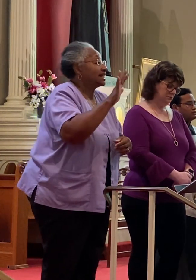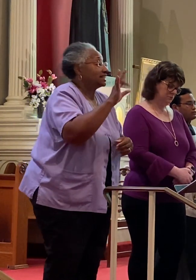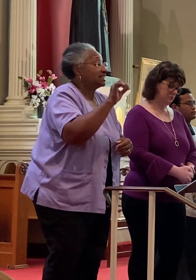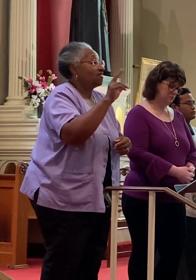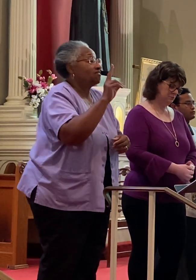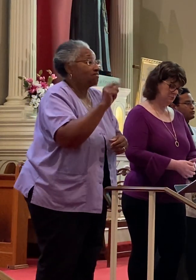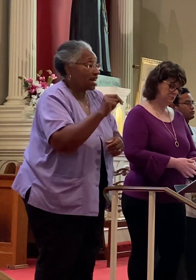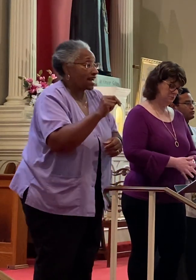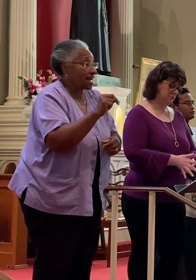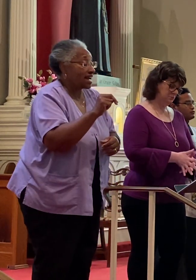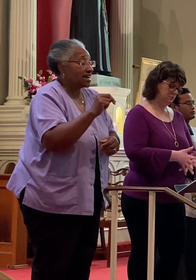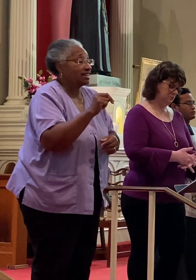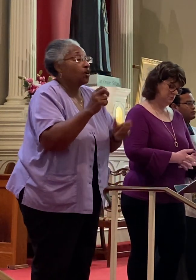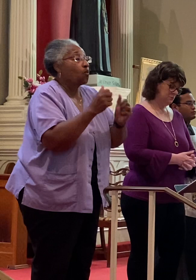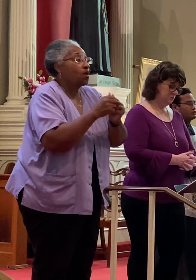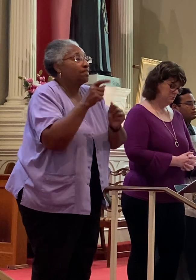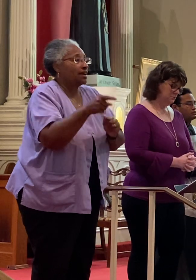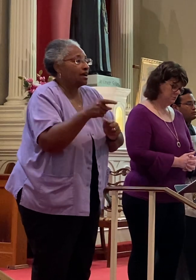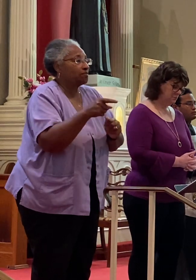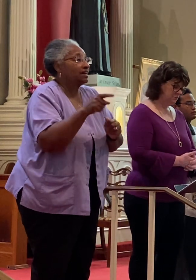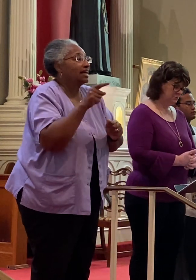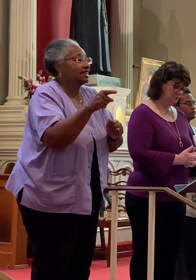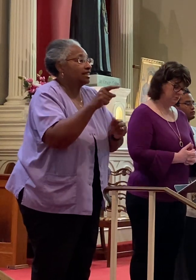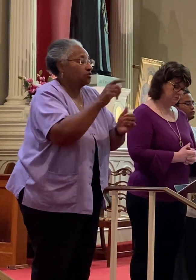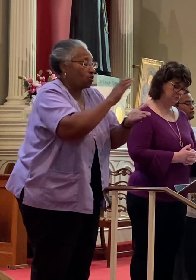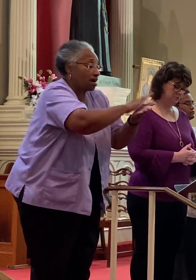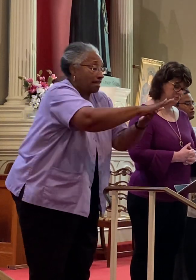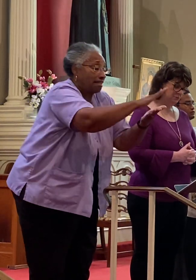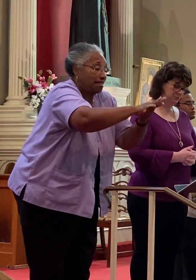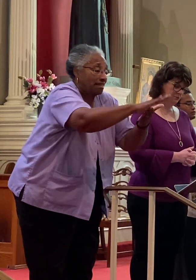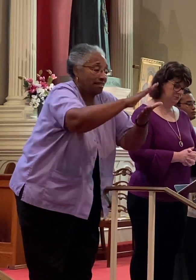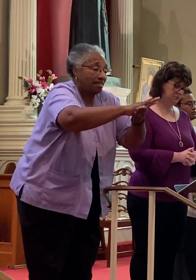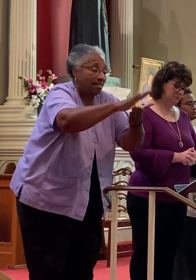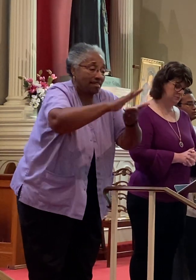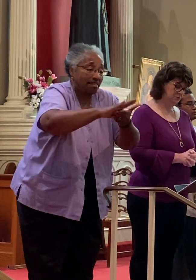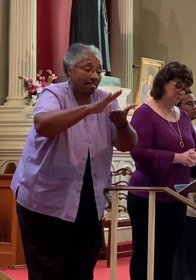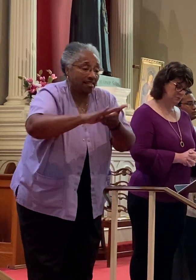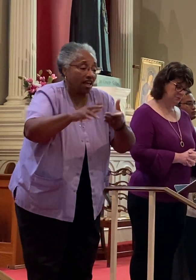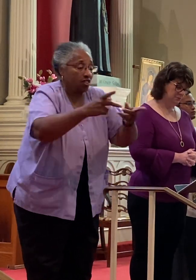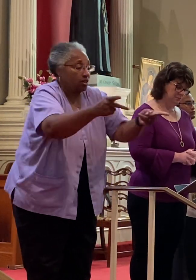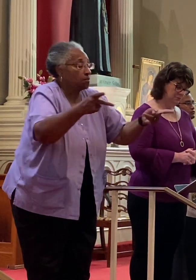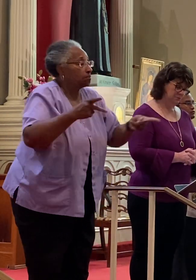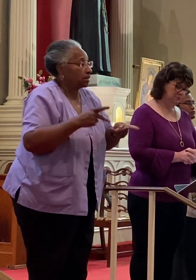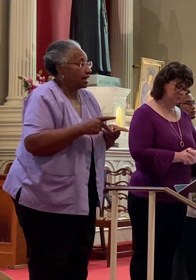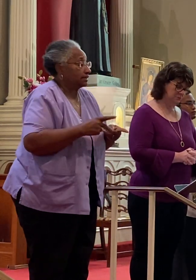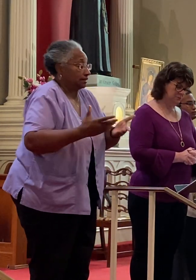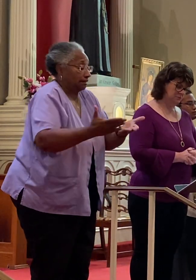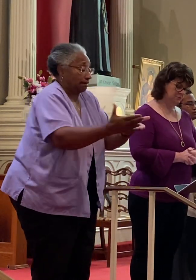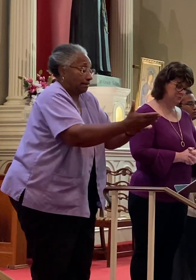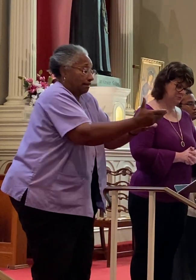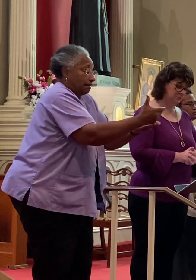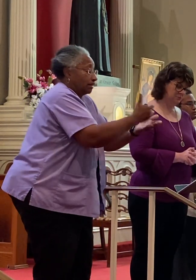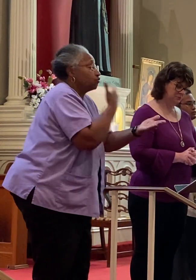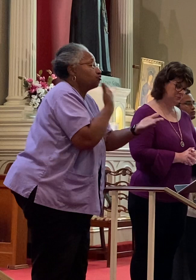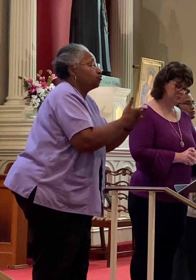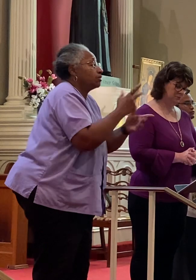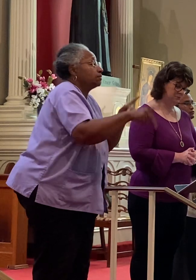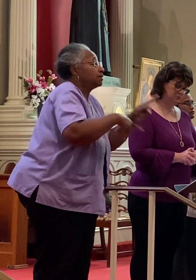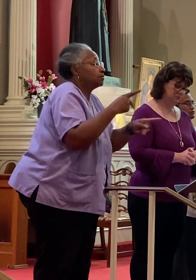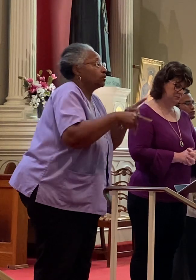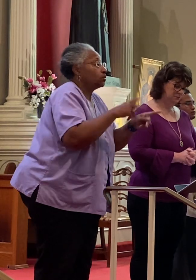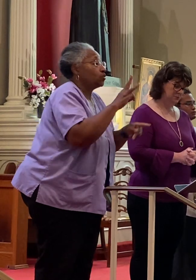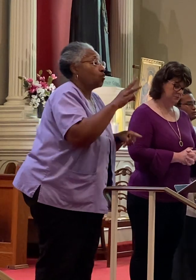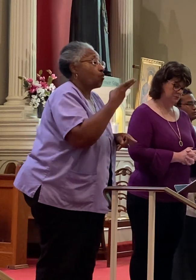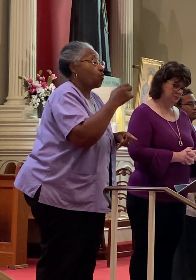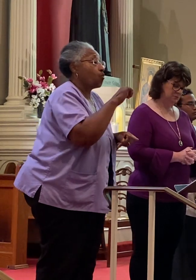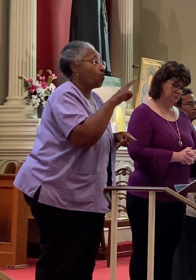will clear his threshing floor and gather his wheat into his barn, but the chaff he